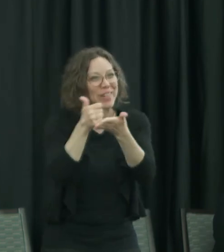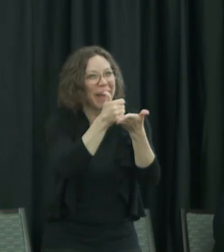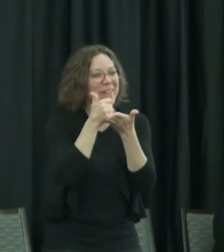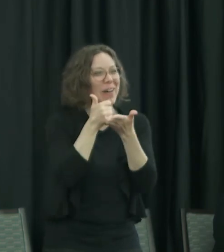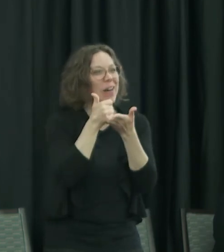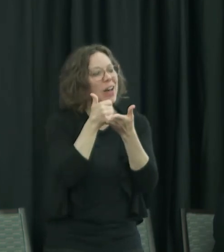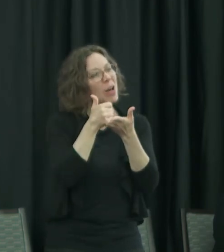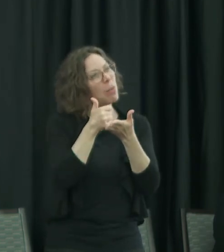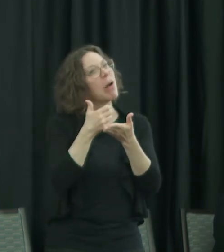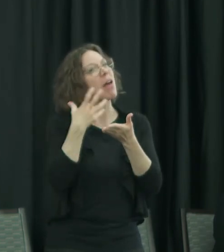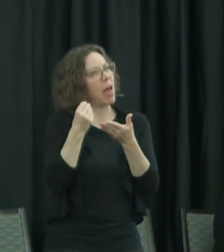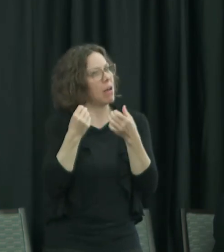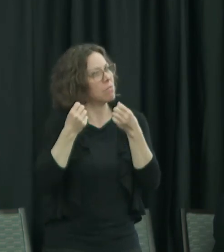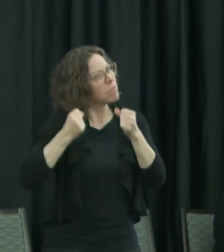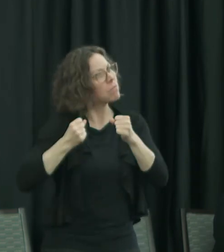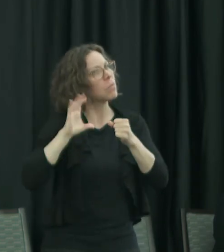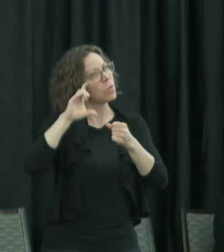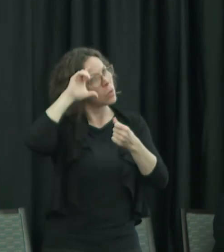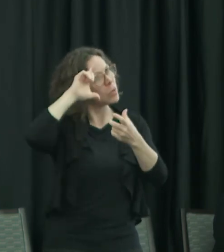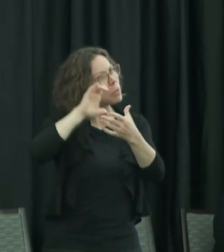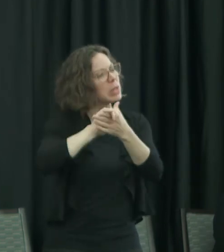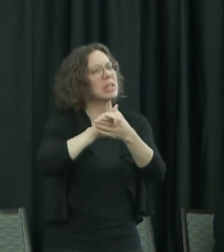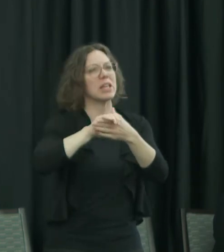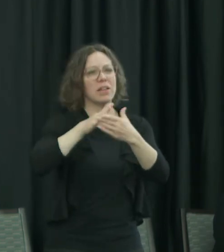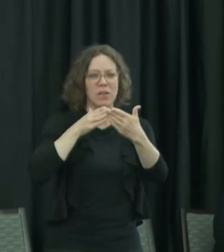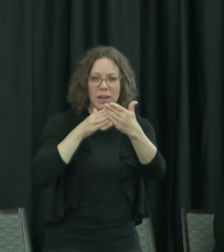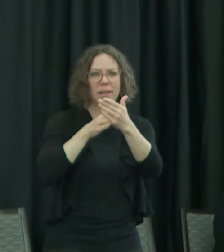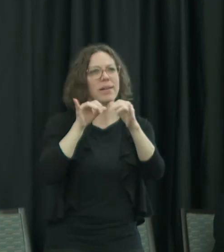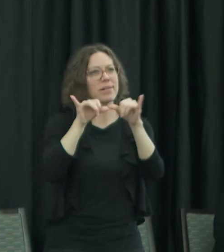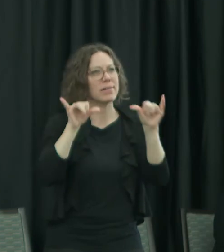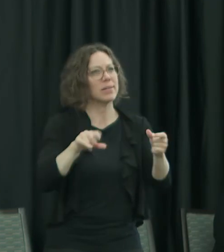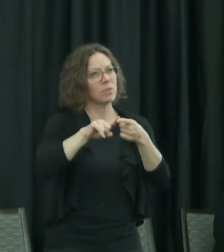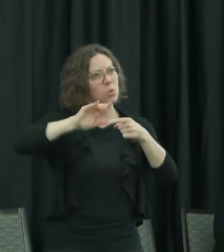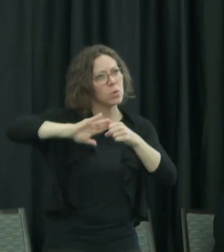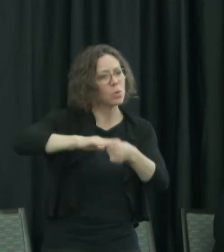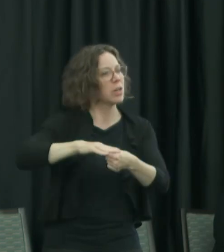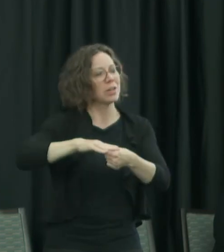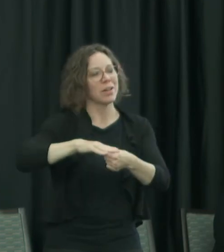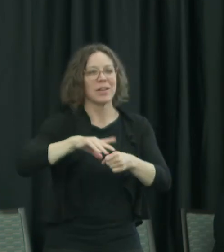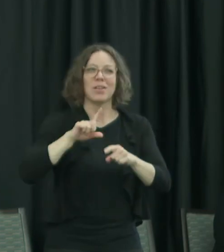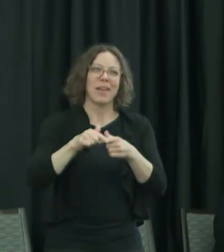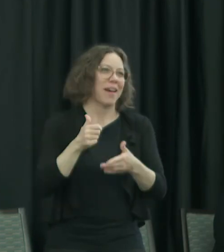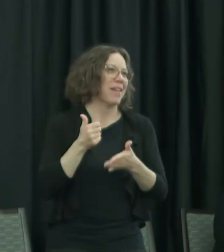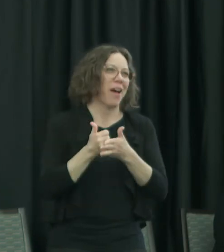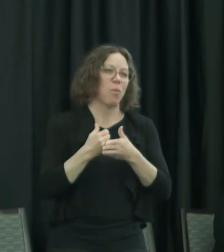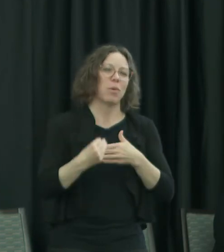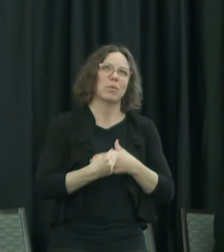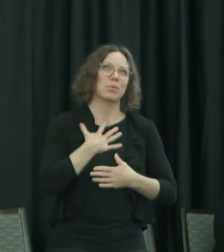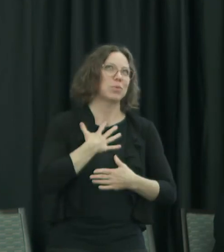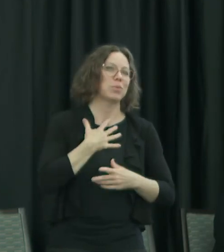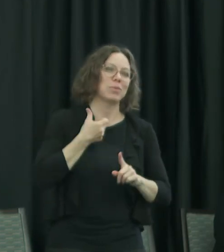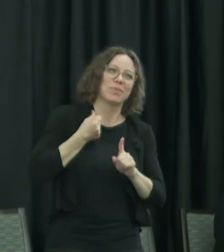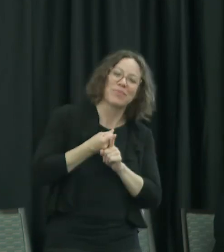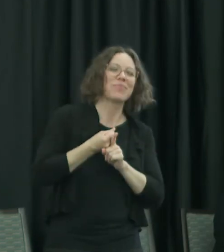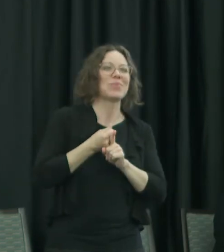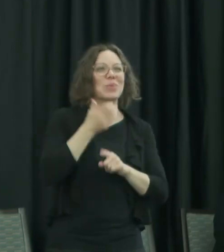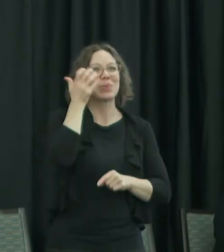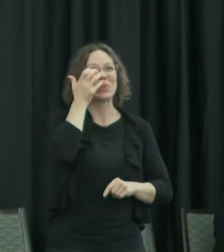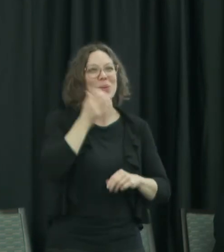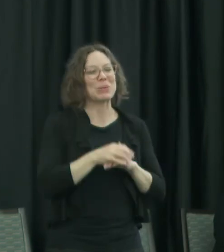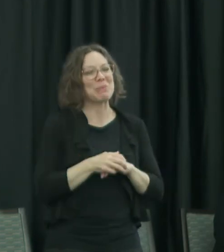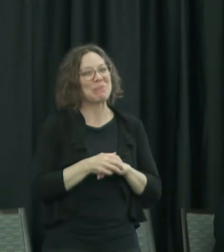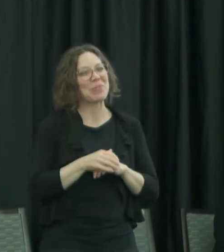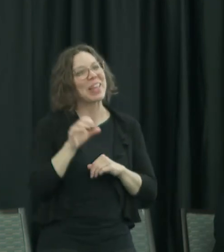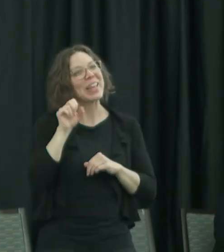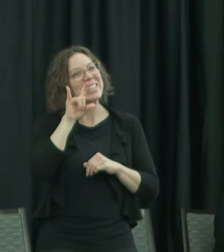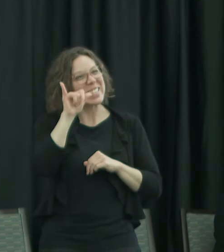and to stand firm in the face of systems designed to push you down, you cannot help but be transformed. I have watched